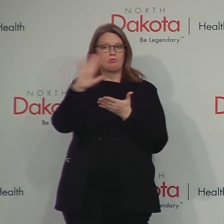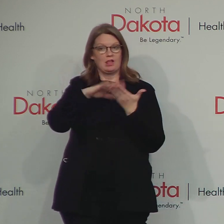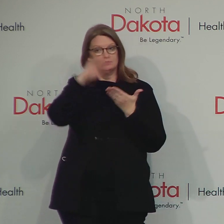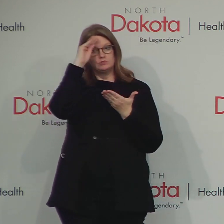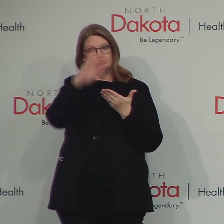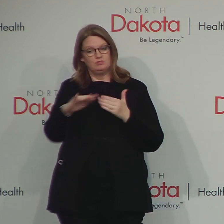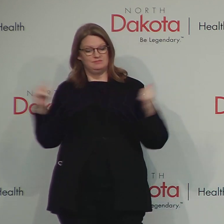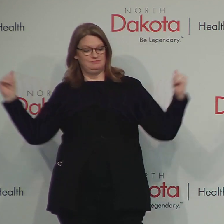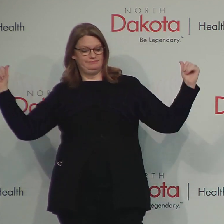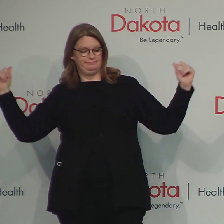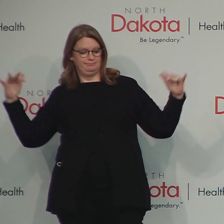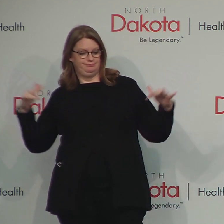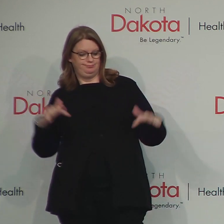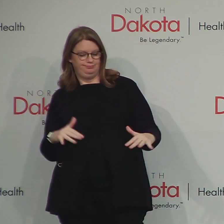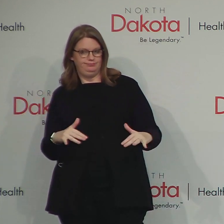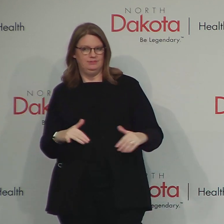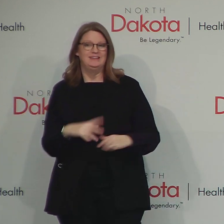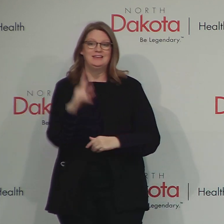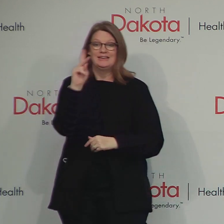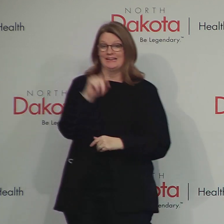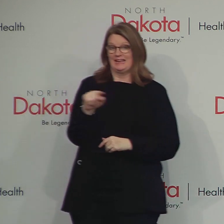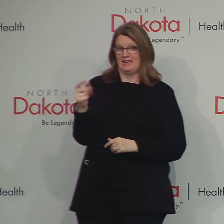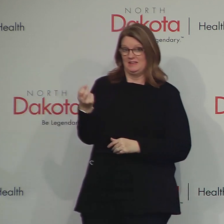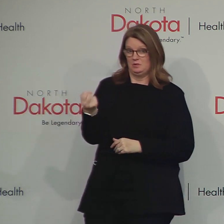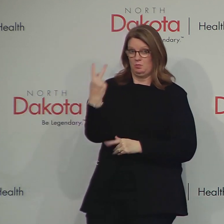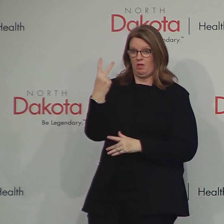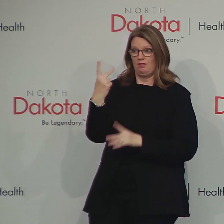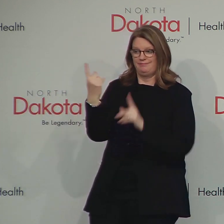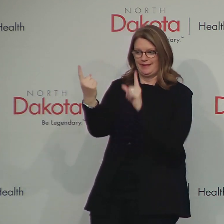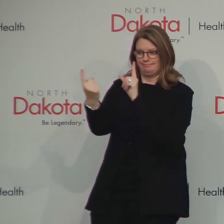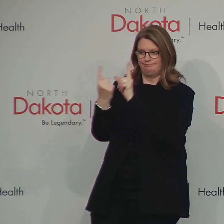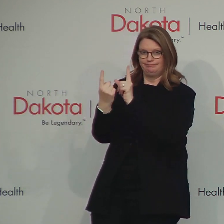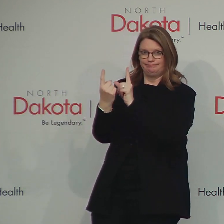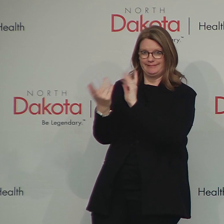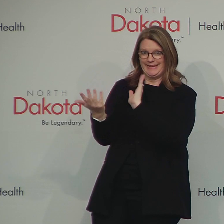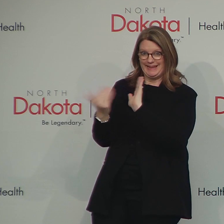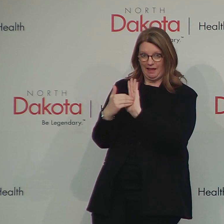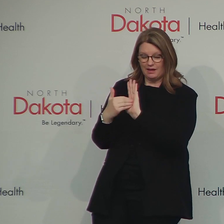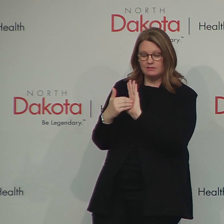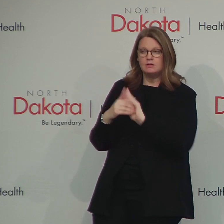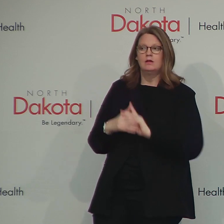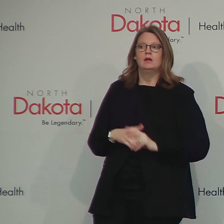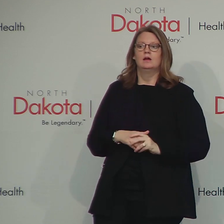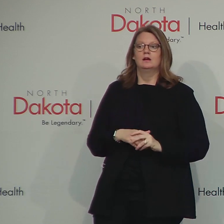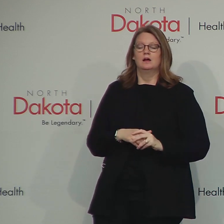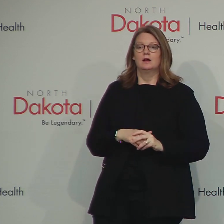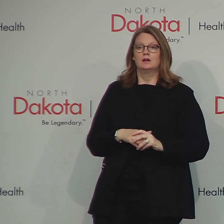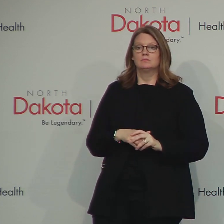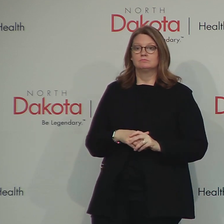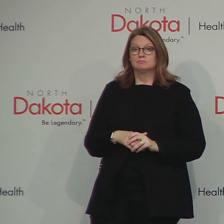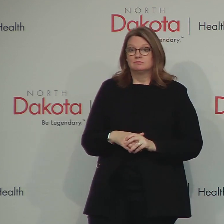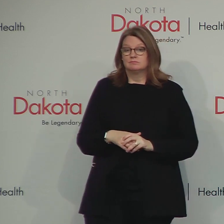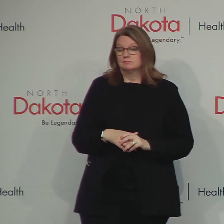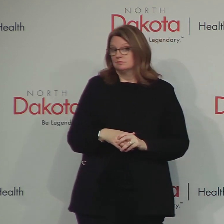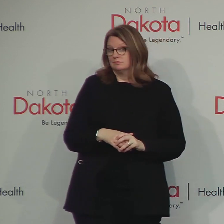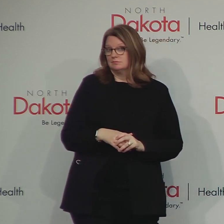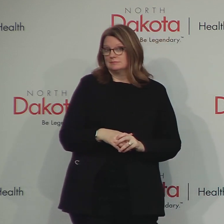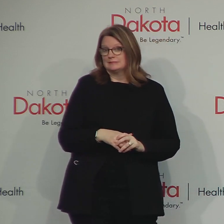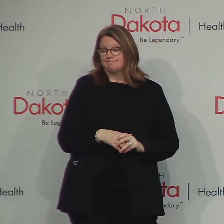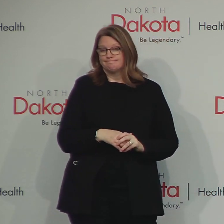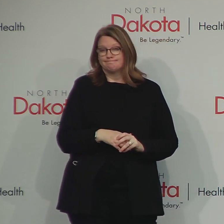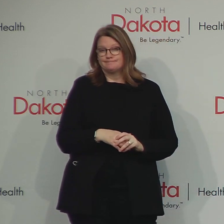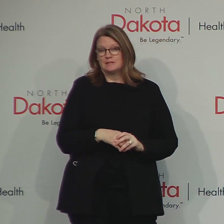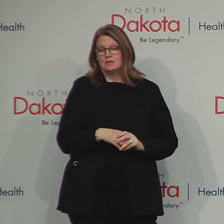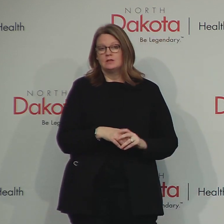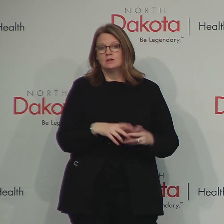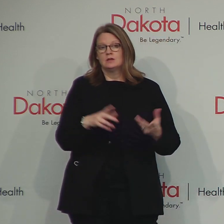and K-12 getting back to in-person learning. Those are, places where we would